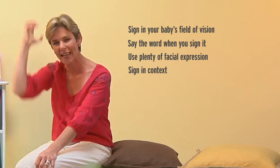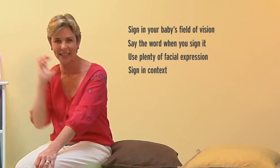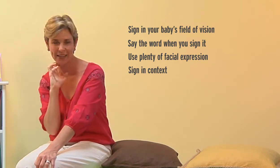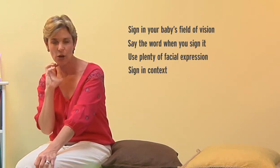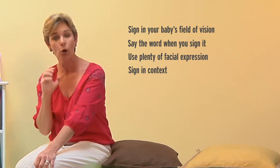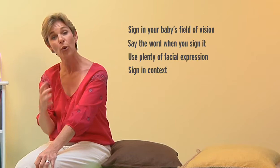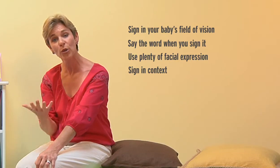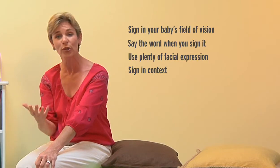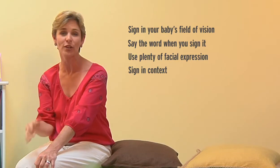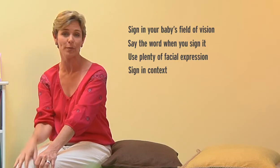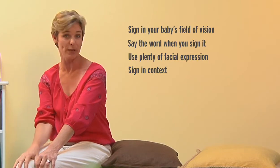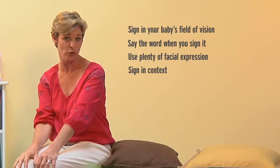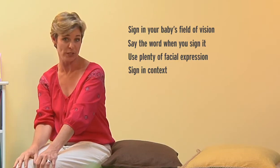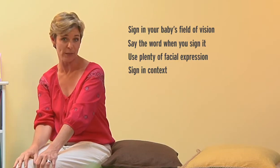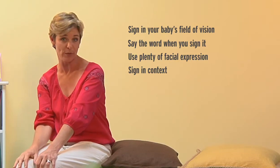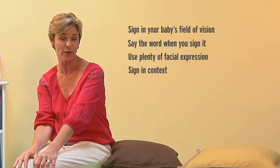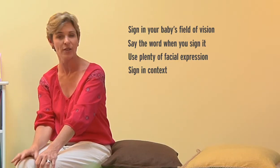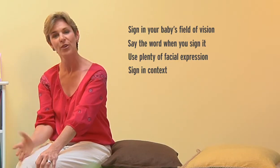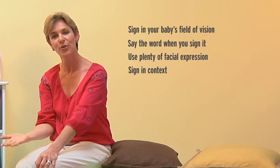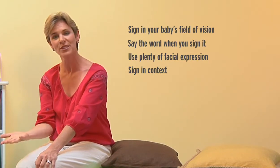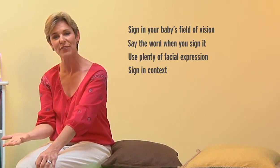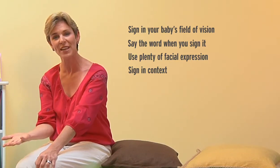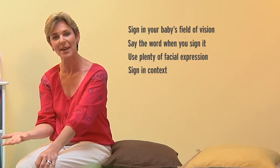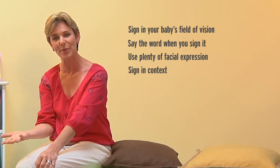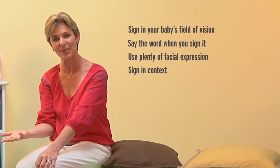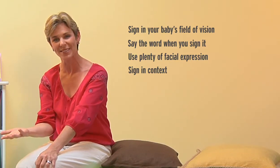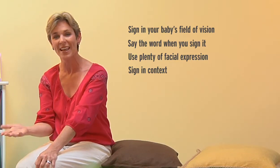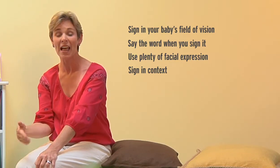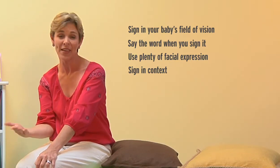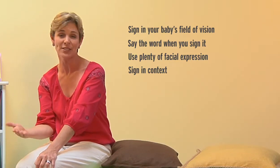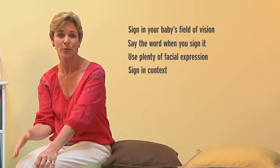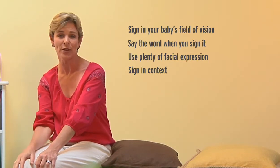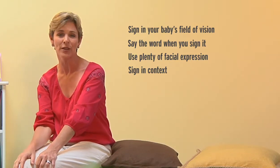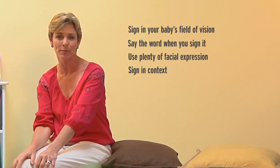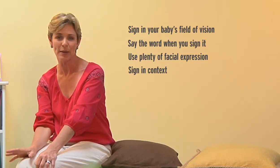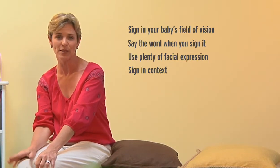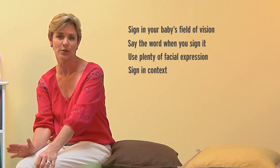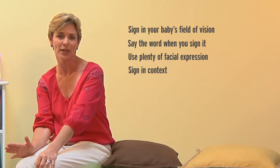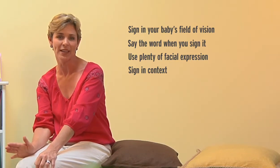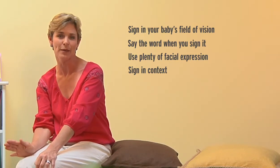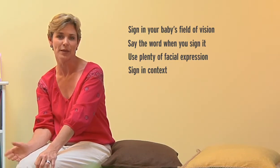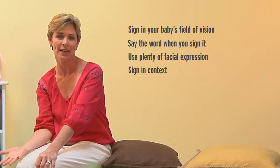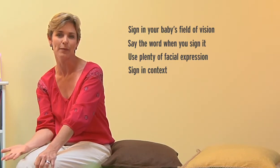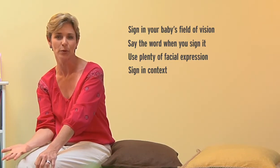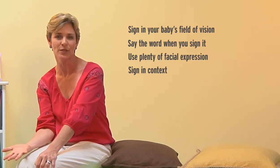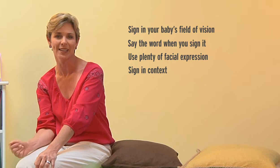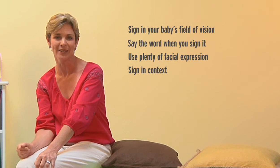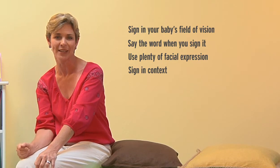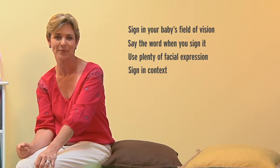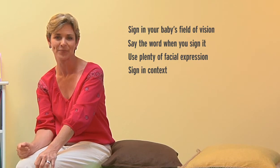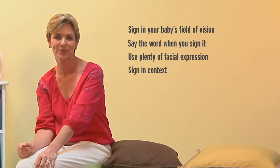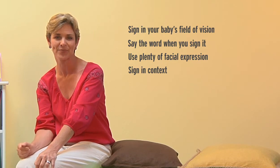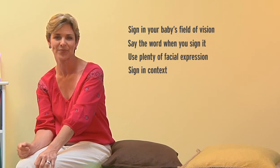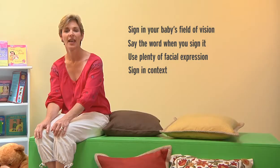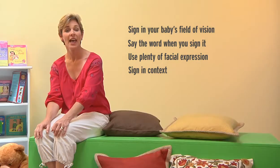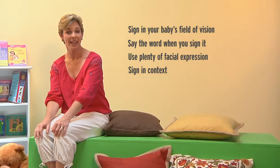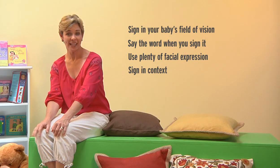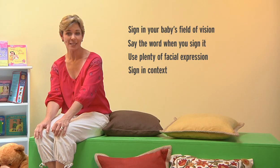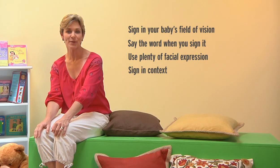Lion. Or you could look at pictures in a book or stuffed animals. And that's the way your baby is going to get the meaning most clearly. And last but